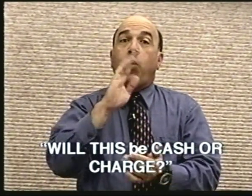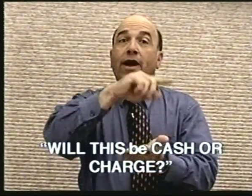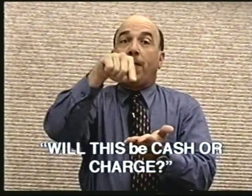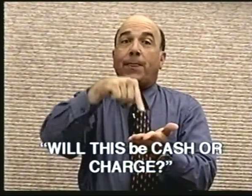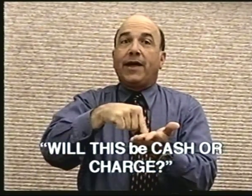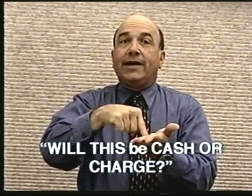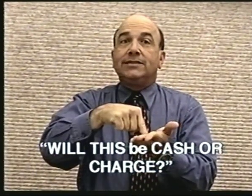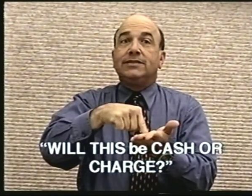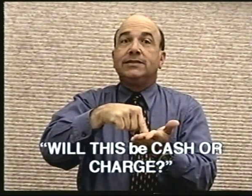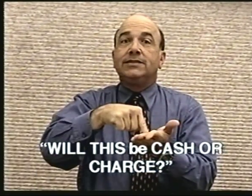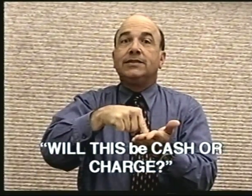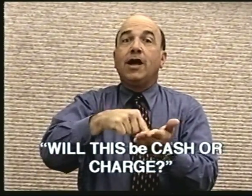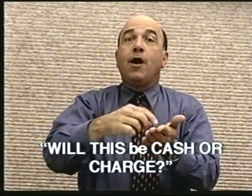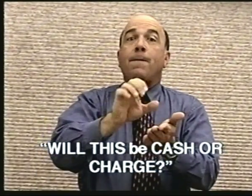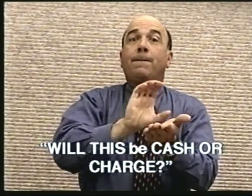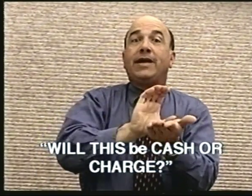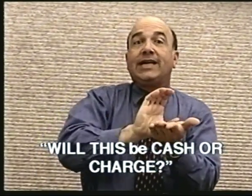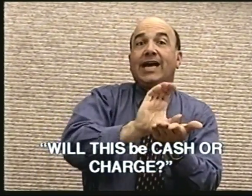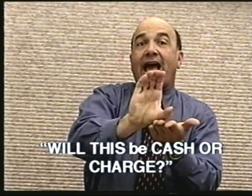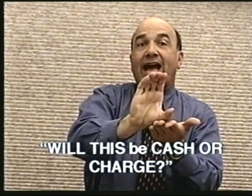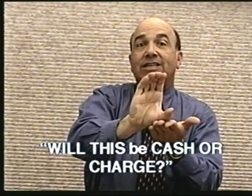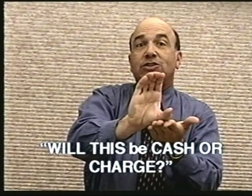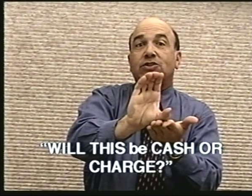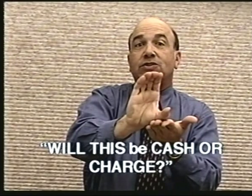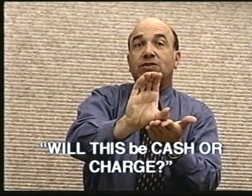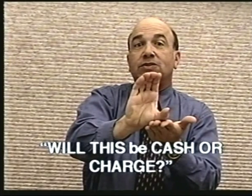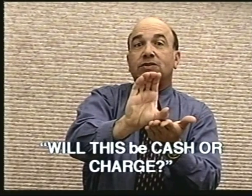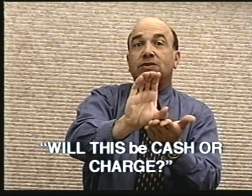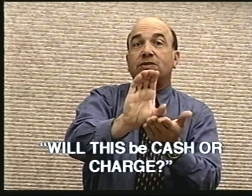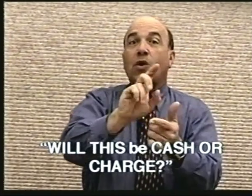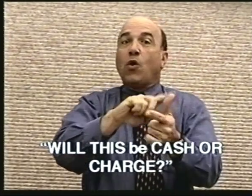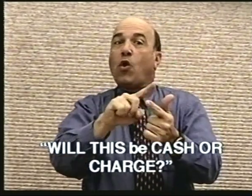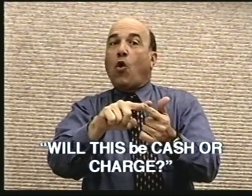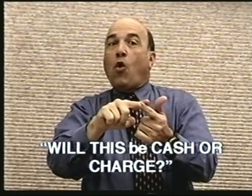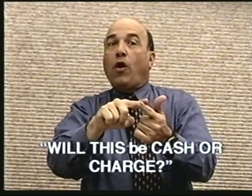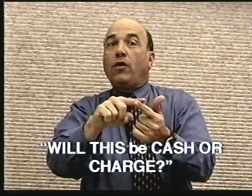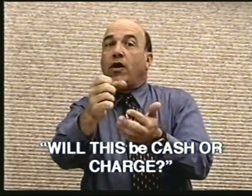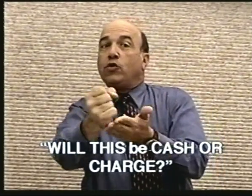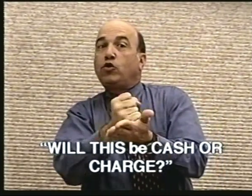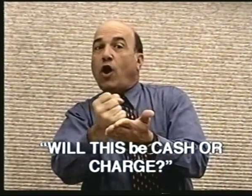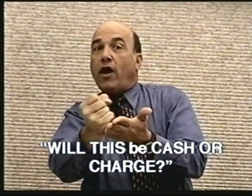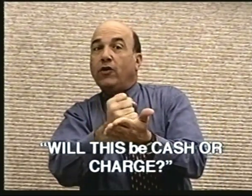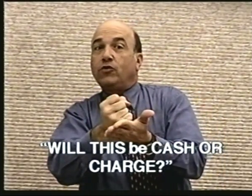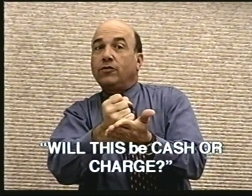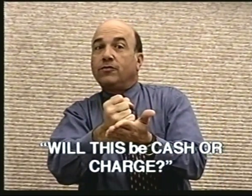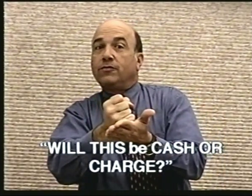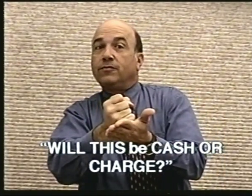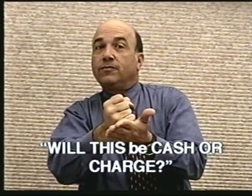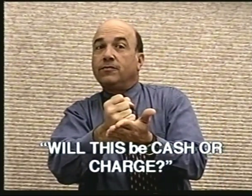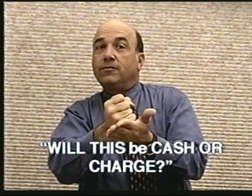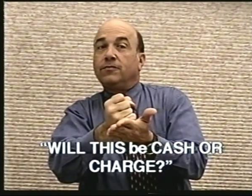Will this be cash or charge?